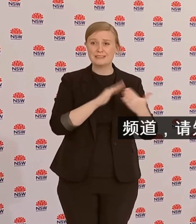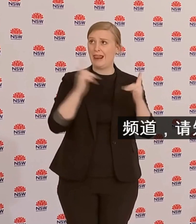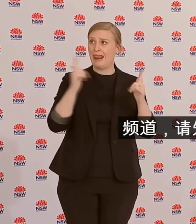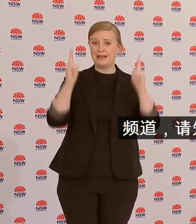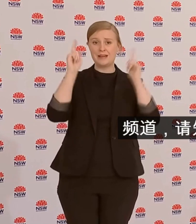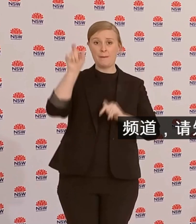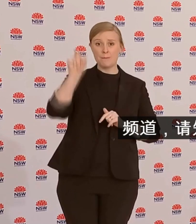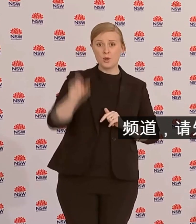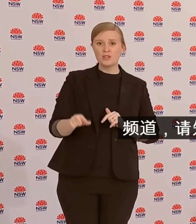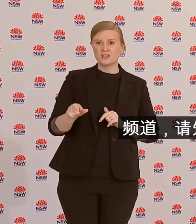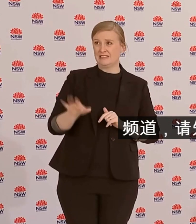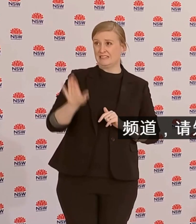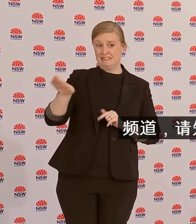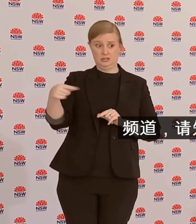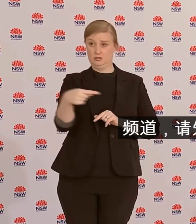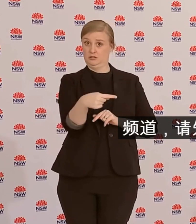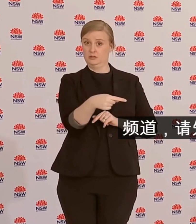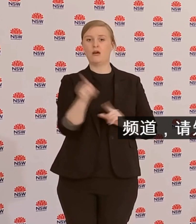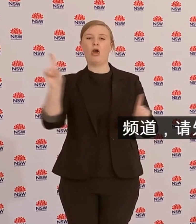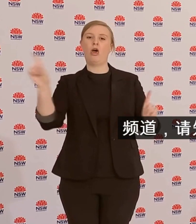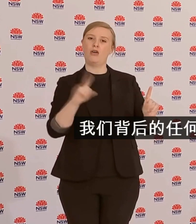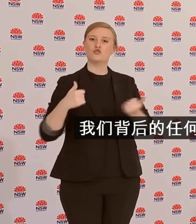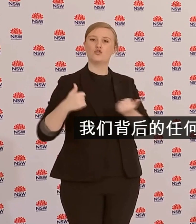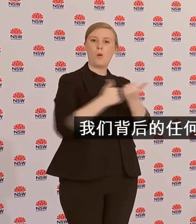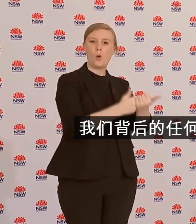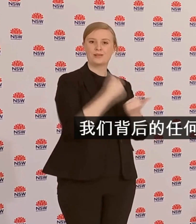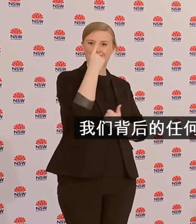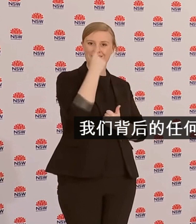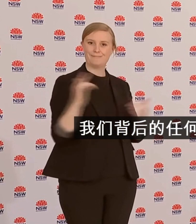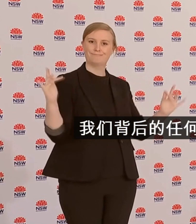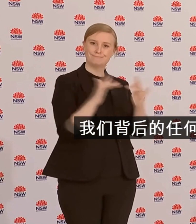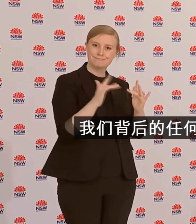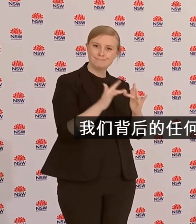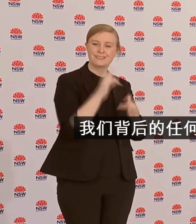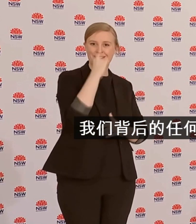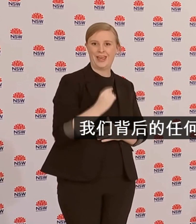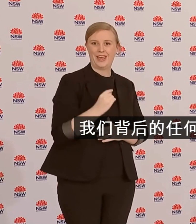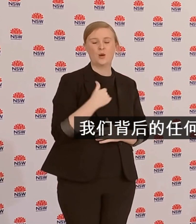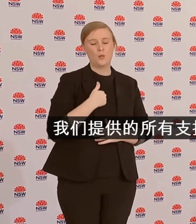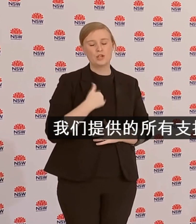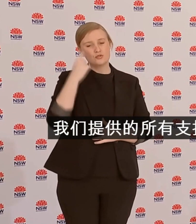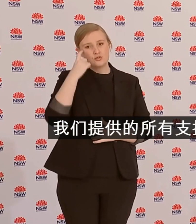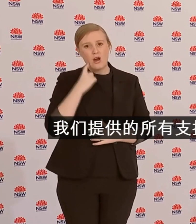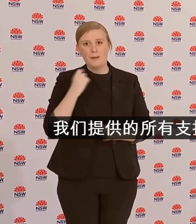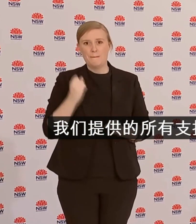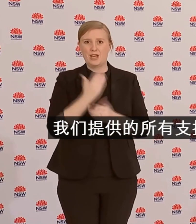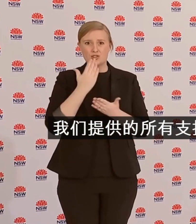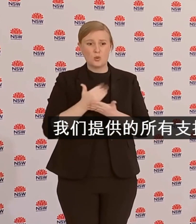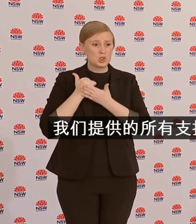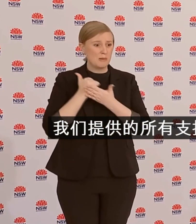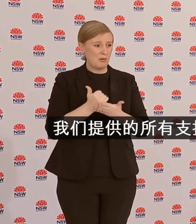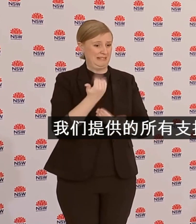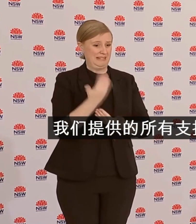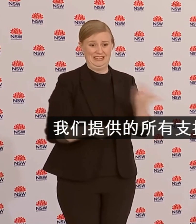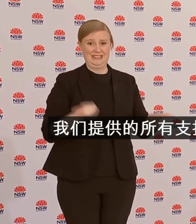in many channels. And please know that we won't leave anybody behind. We're trying our hardest to make sure that all the support we provide is